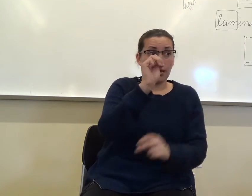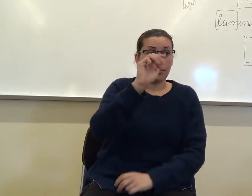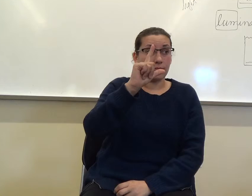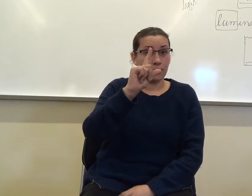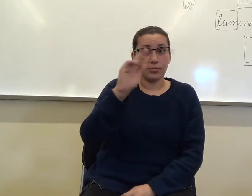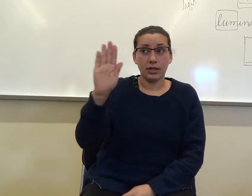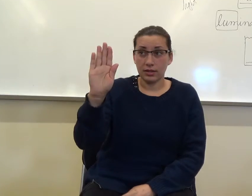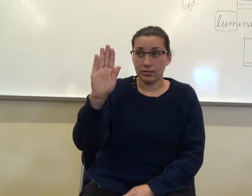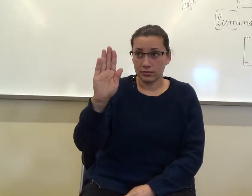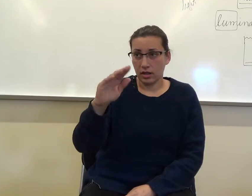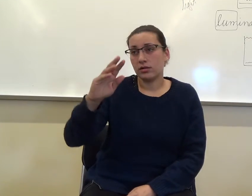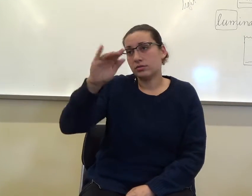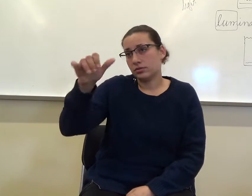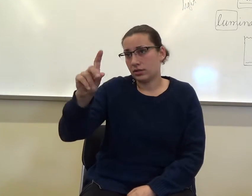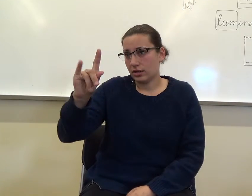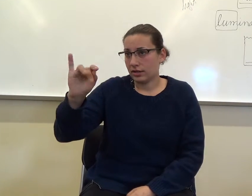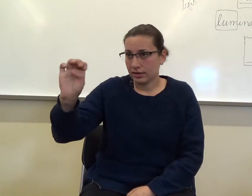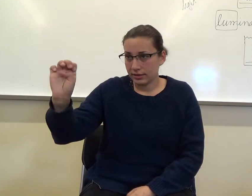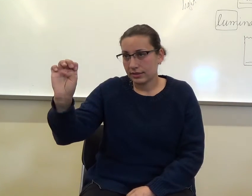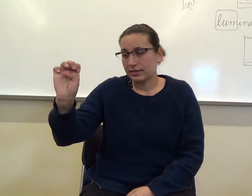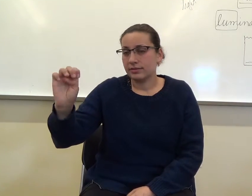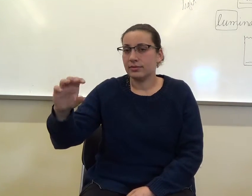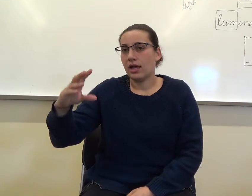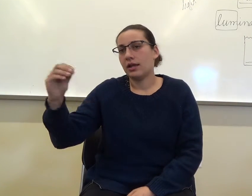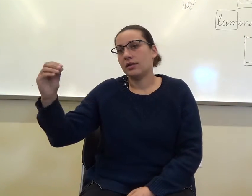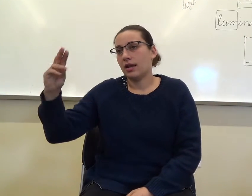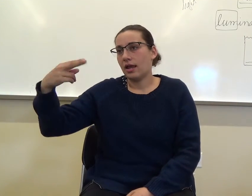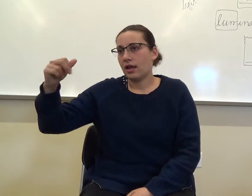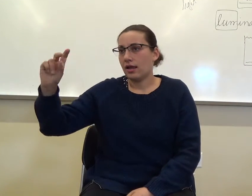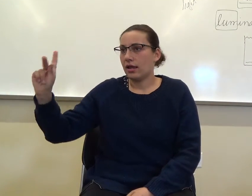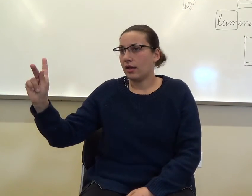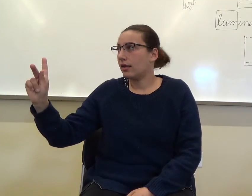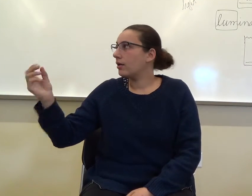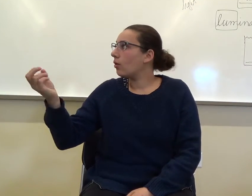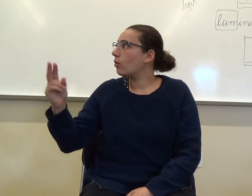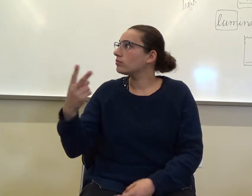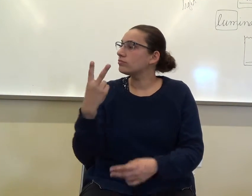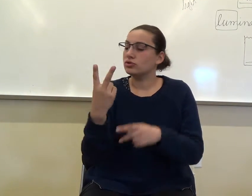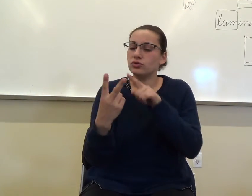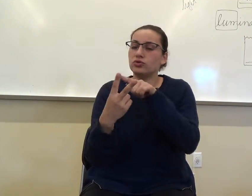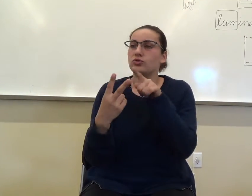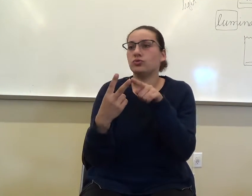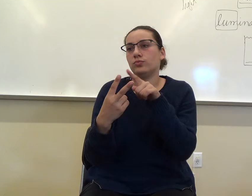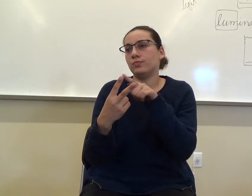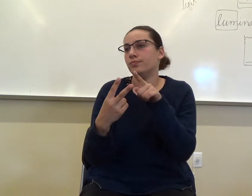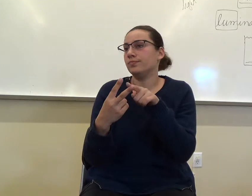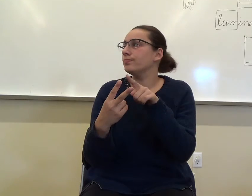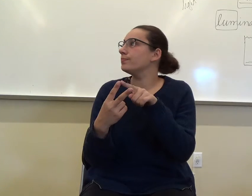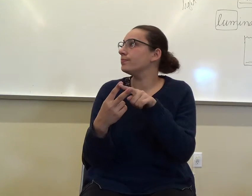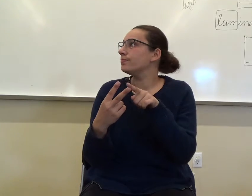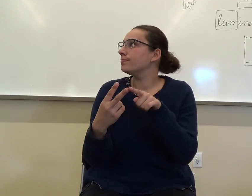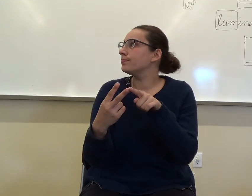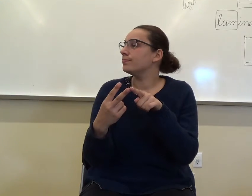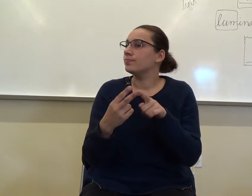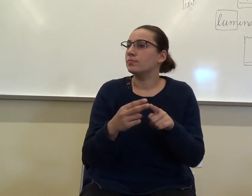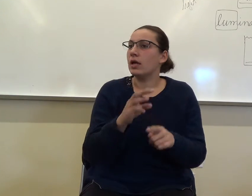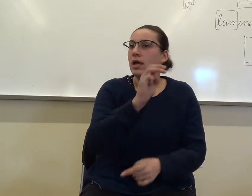Jackie Robinson and Hank Greenberg, or just these two, okay? And then,